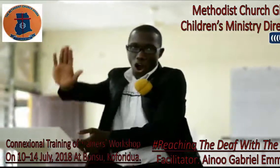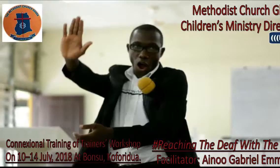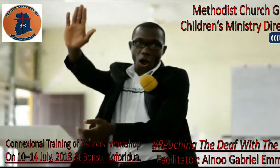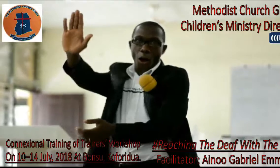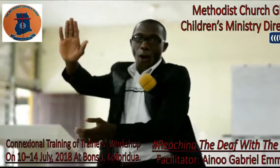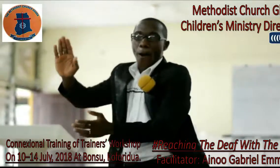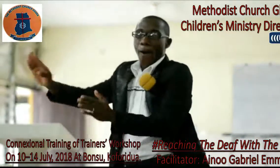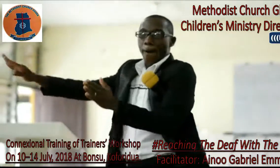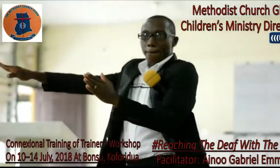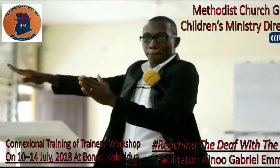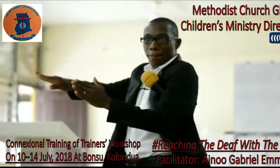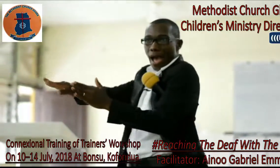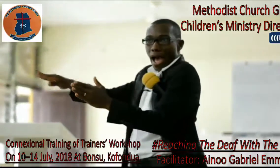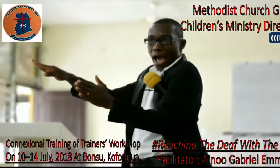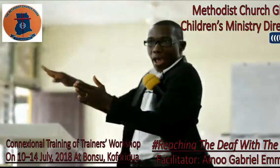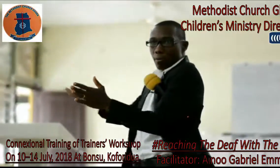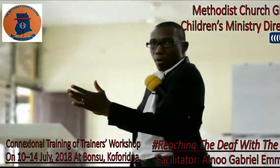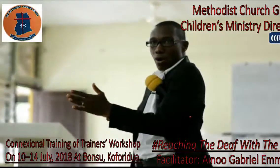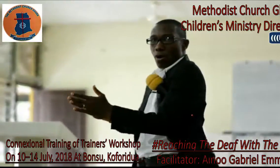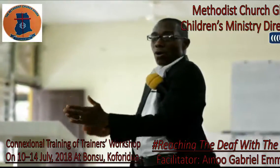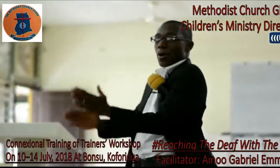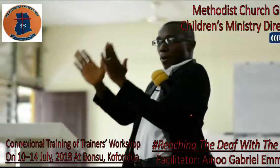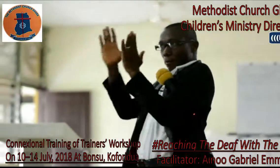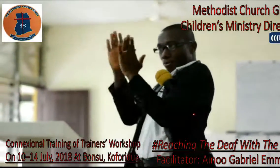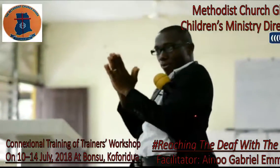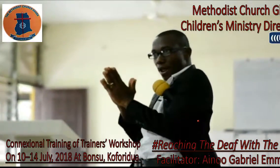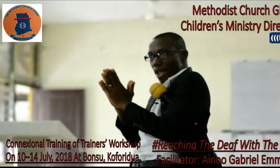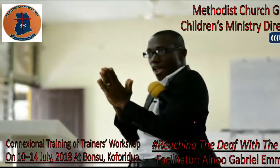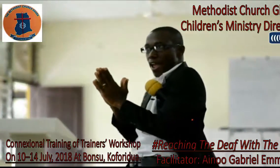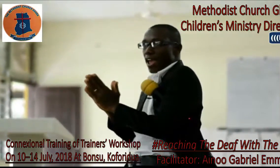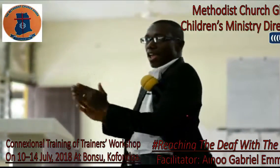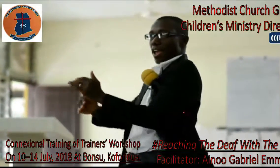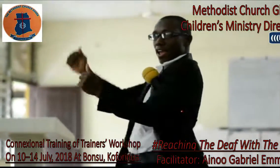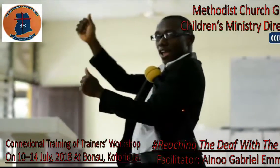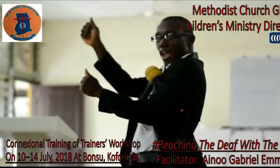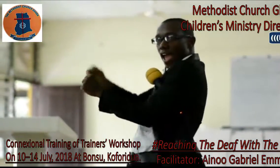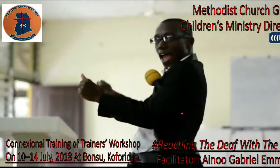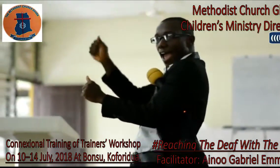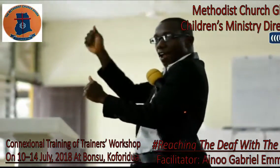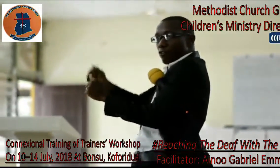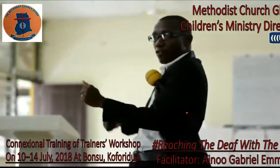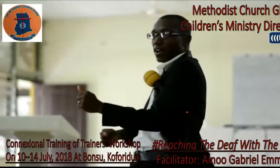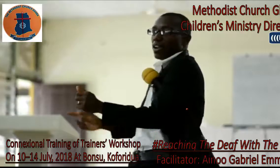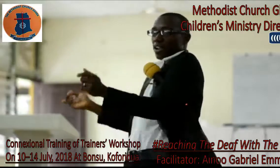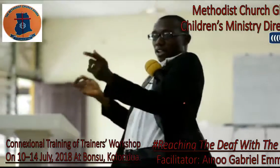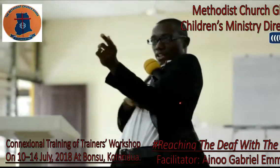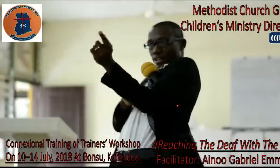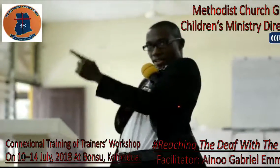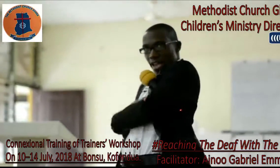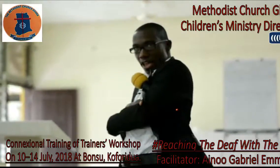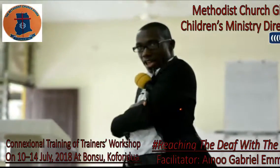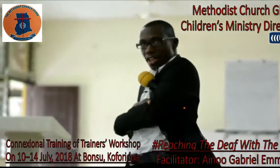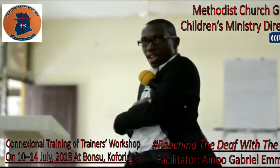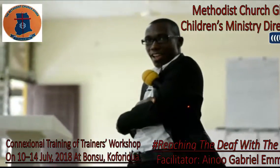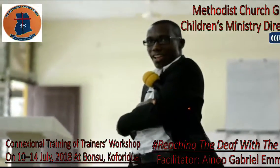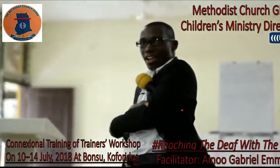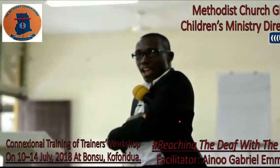your Bible, pray every day.